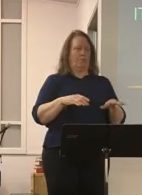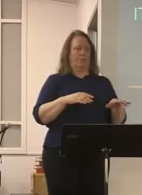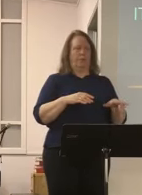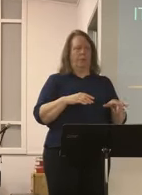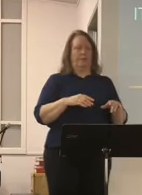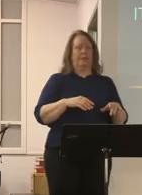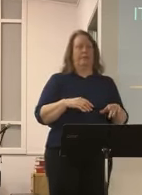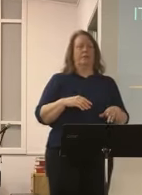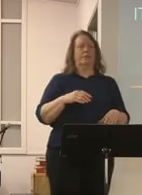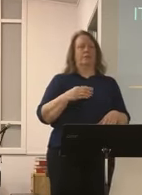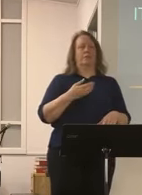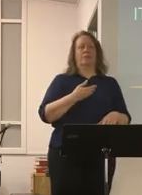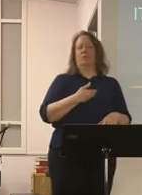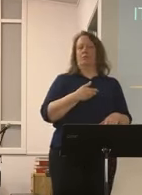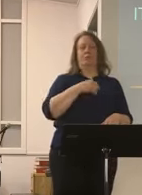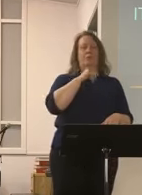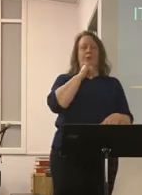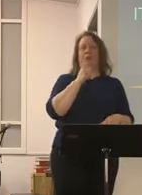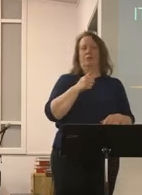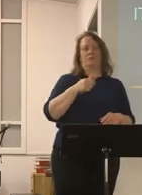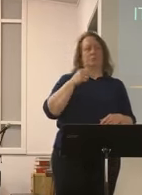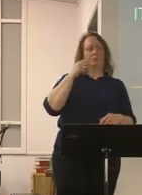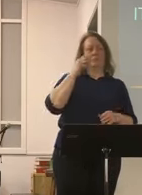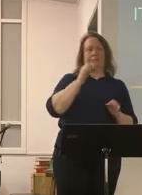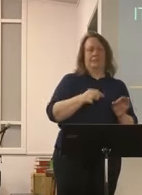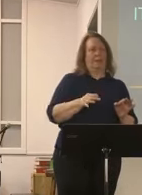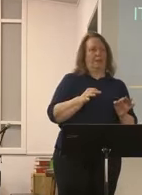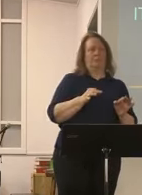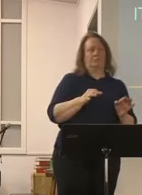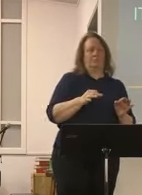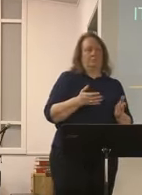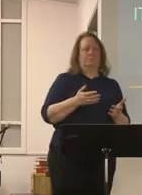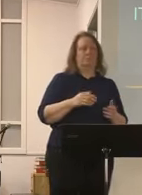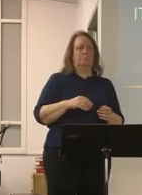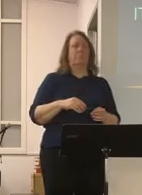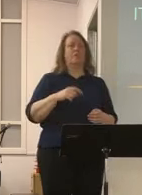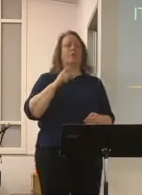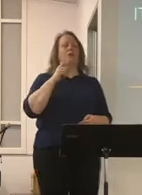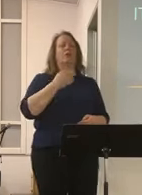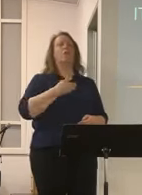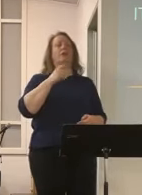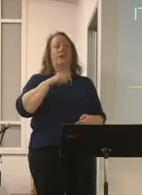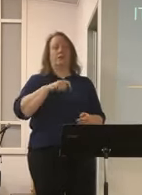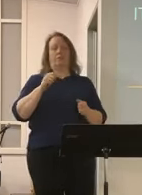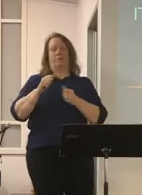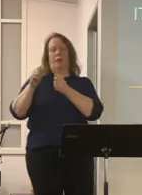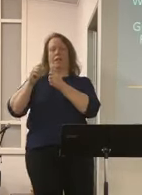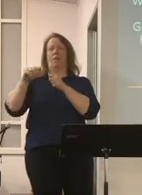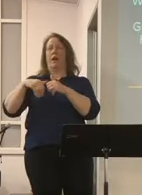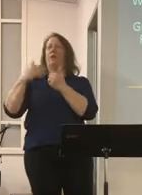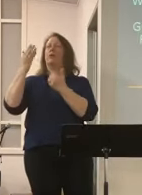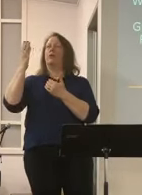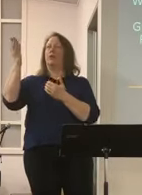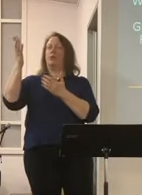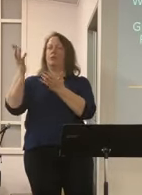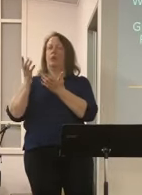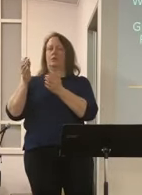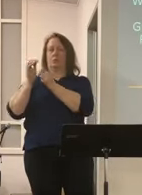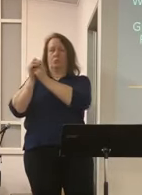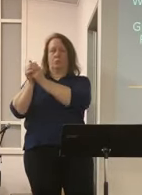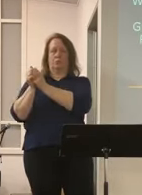to do. We don't make this stuff up. He tells us. And so we need to follow how he wants to be worshiped. And